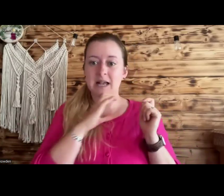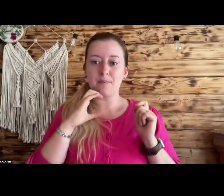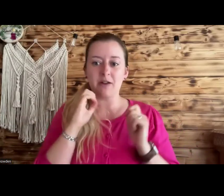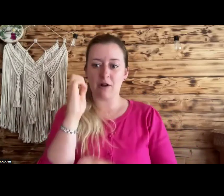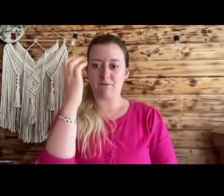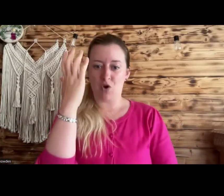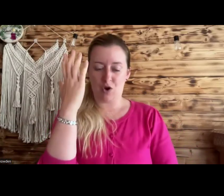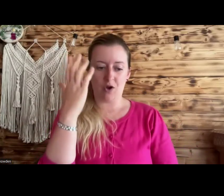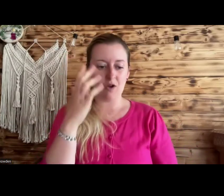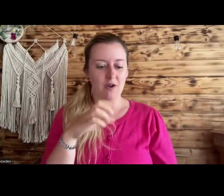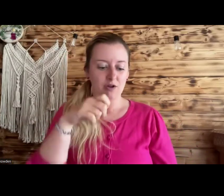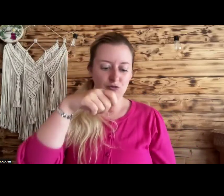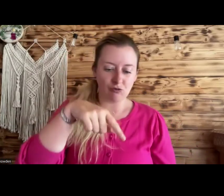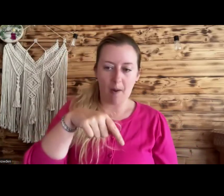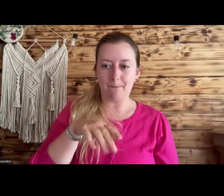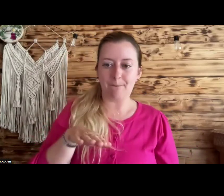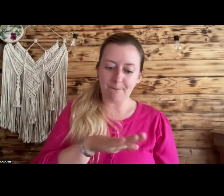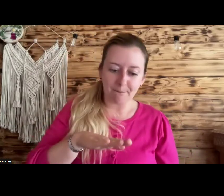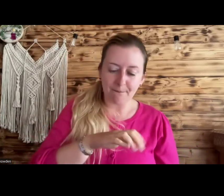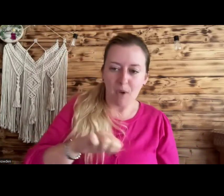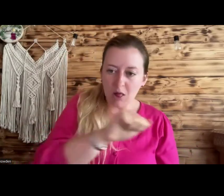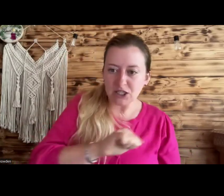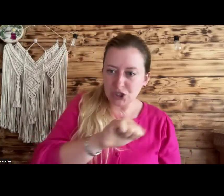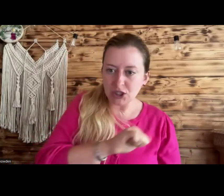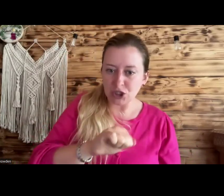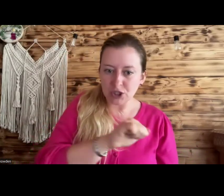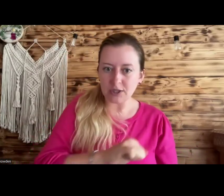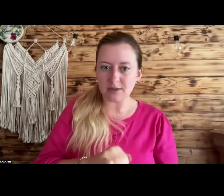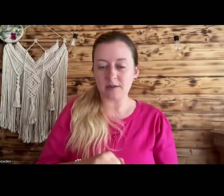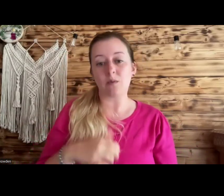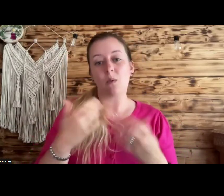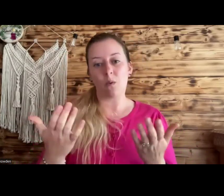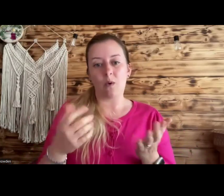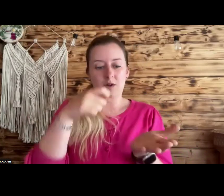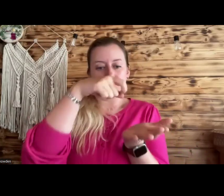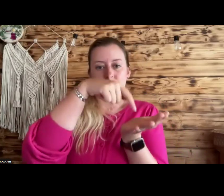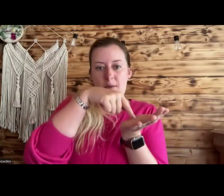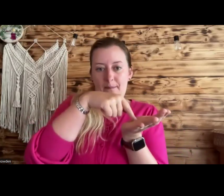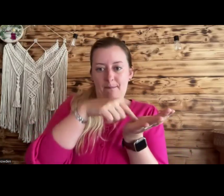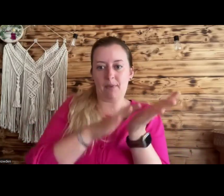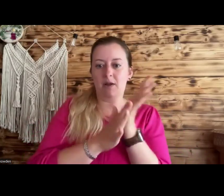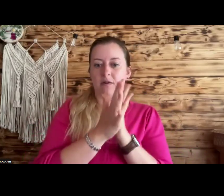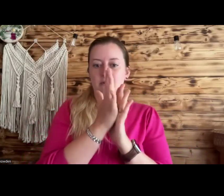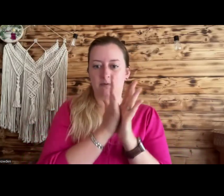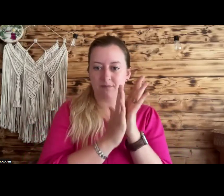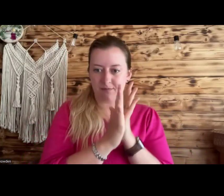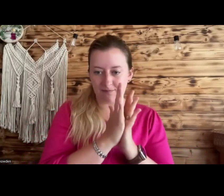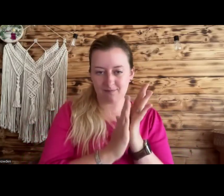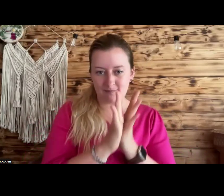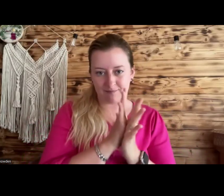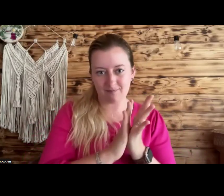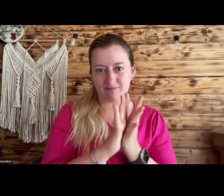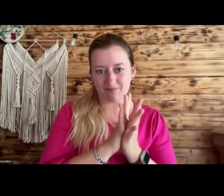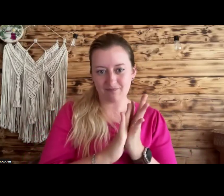drop in my hand, doing the usual, what we all do, put a drop into my hand and rub them